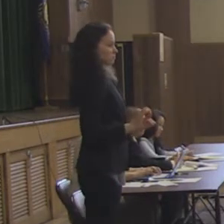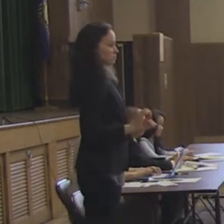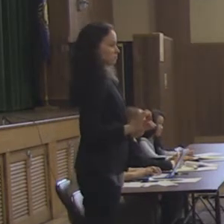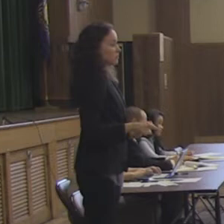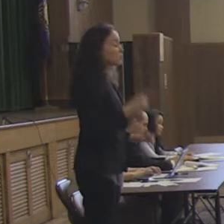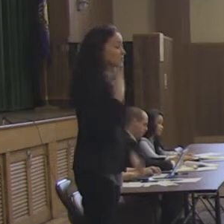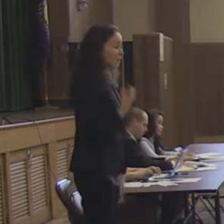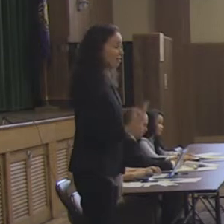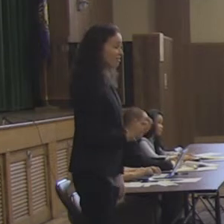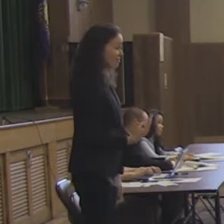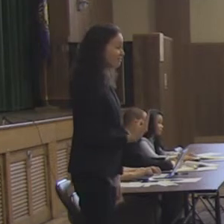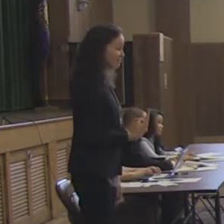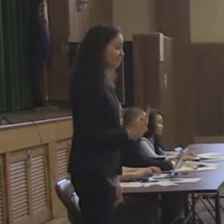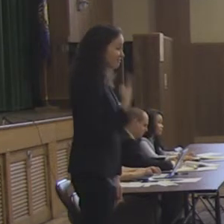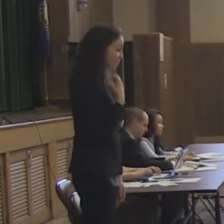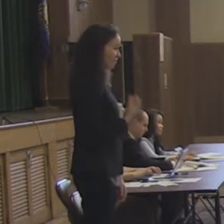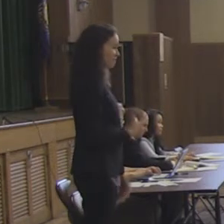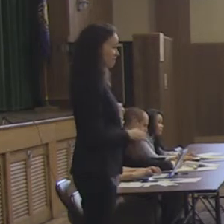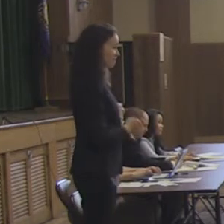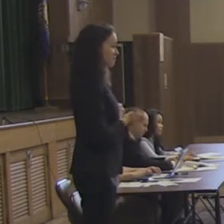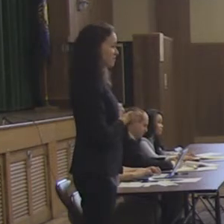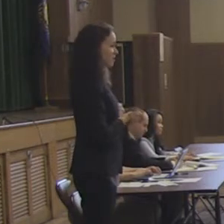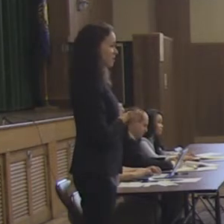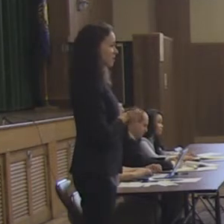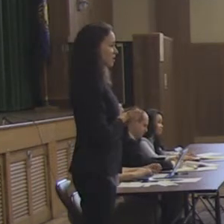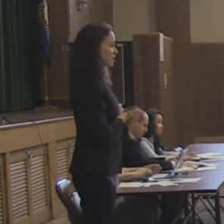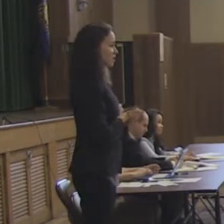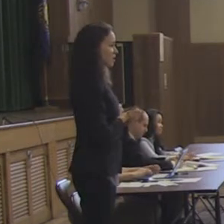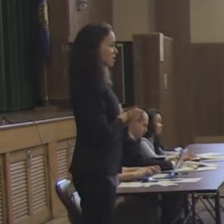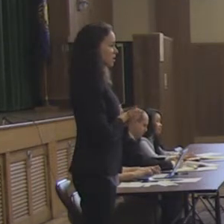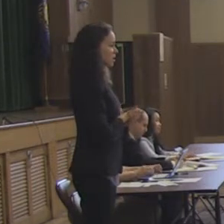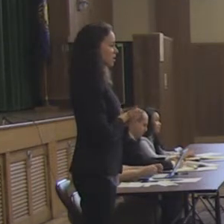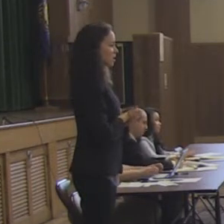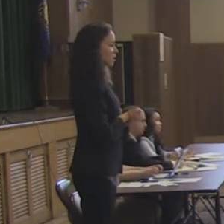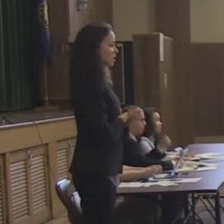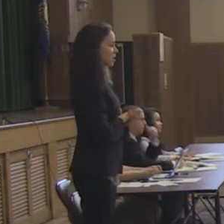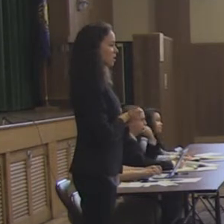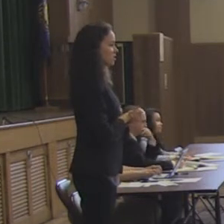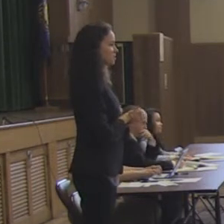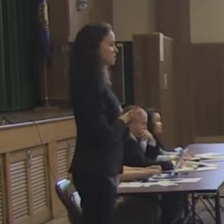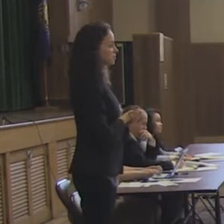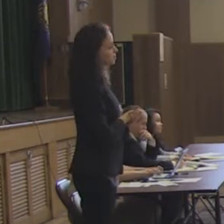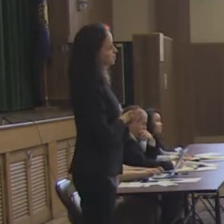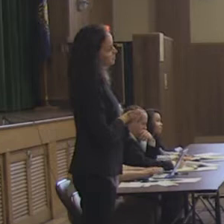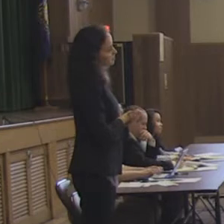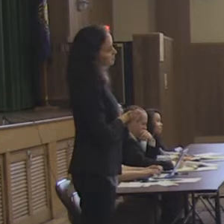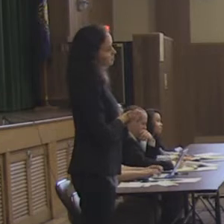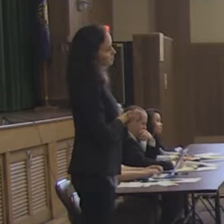12 years old. And